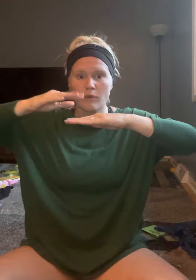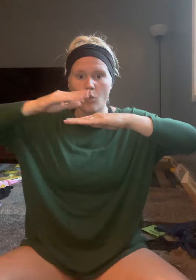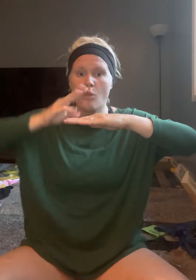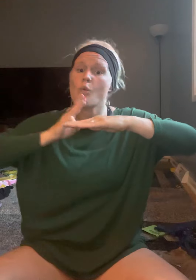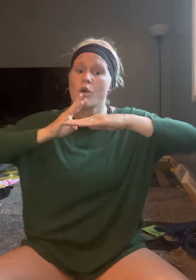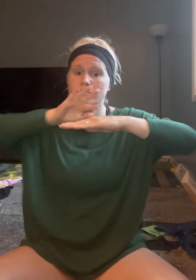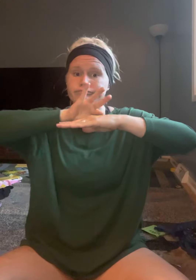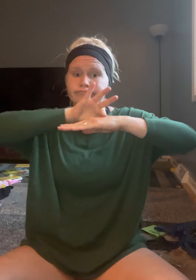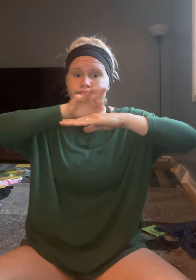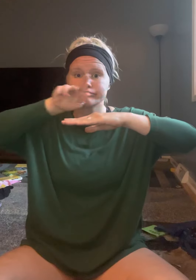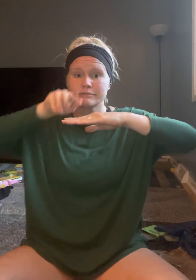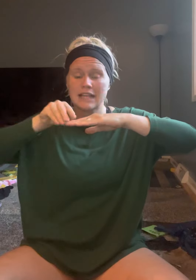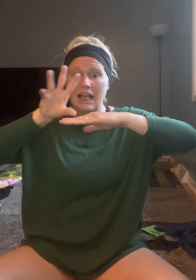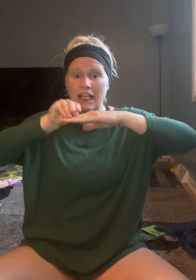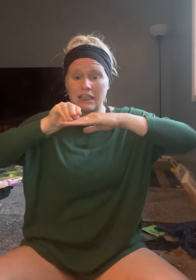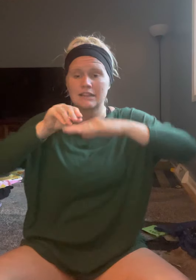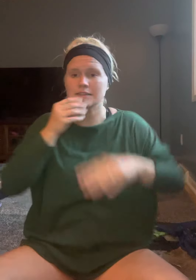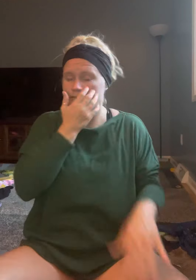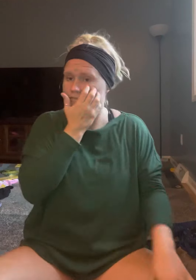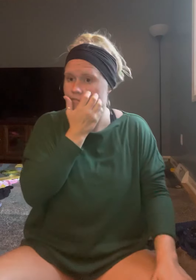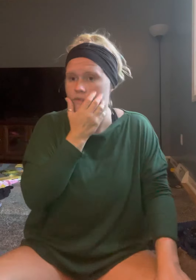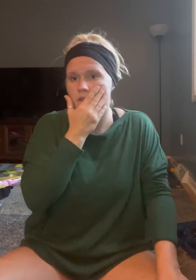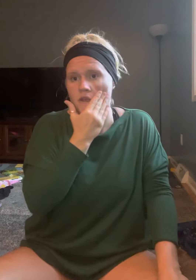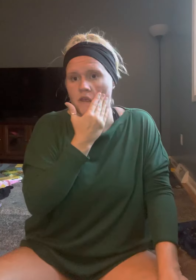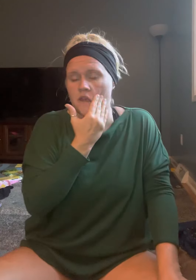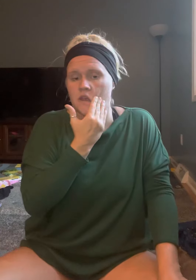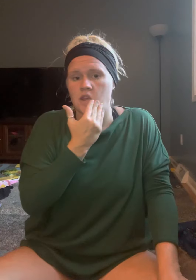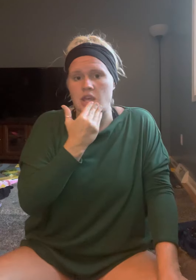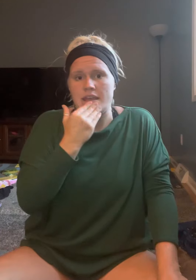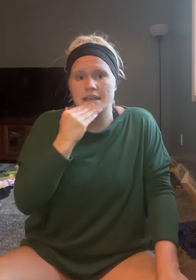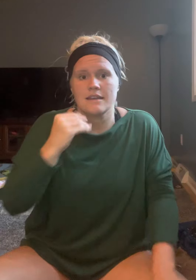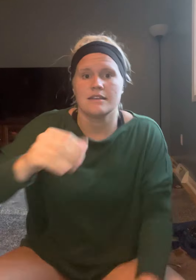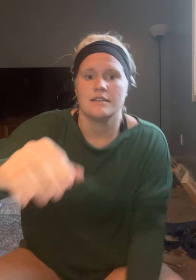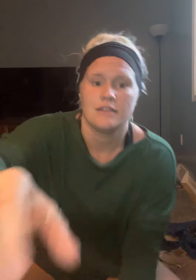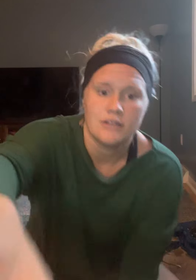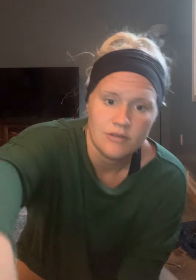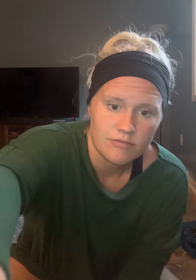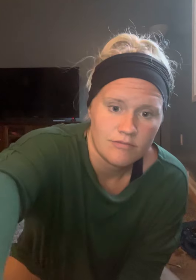Colorado, and that tourist attraction over in England where they got 30 inches of rain